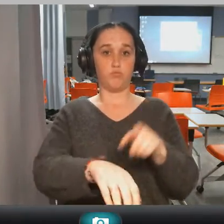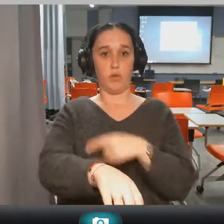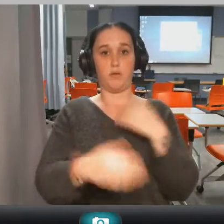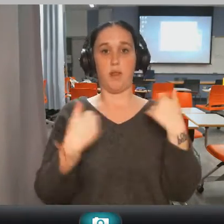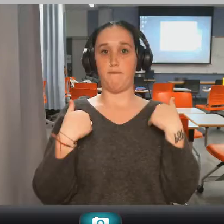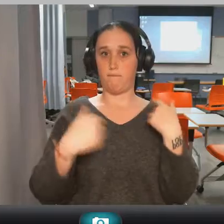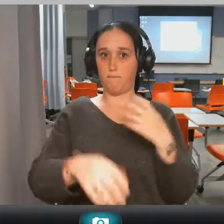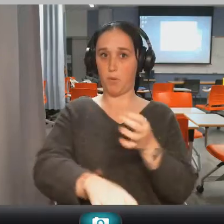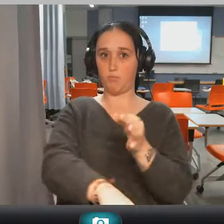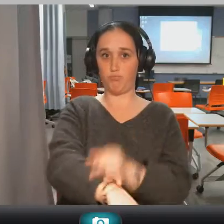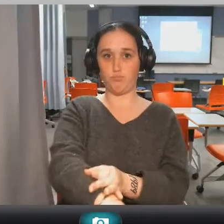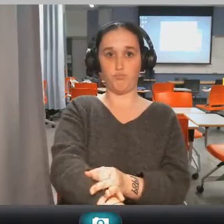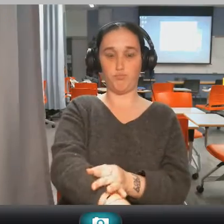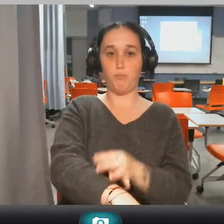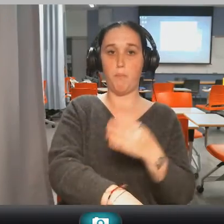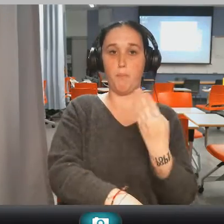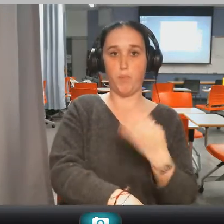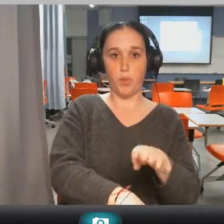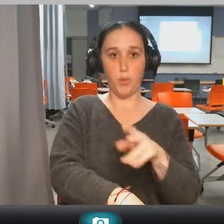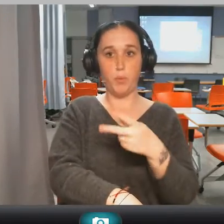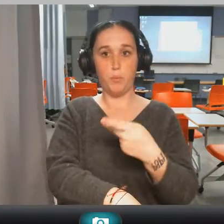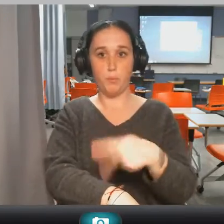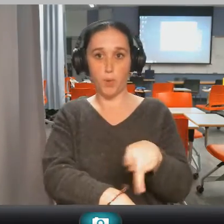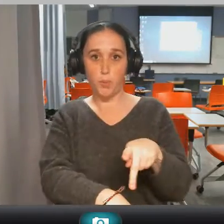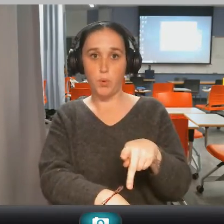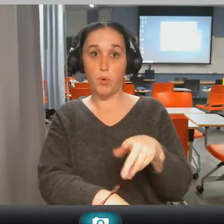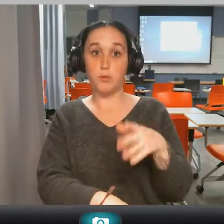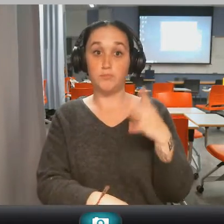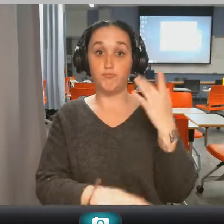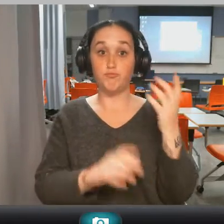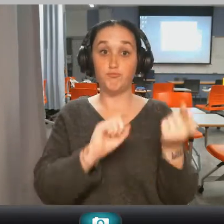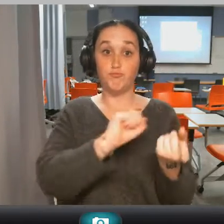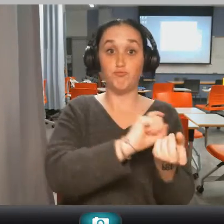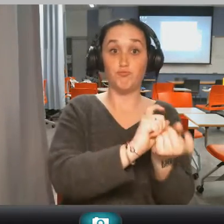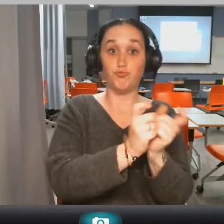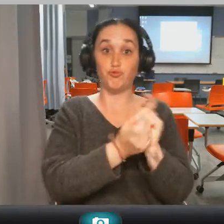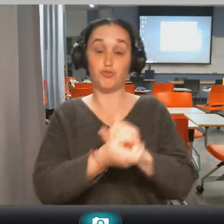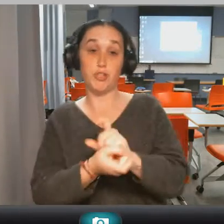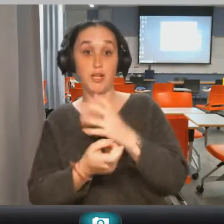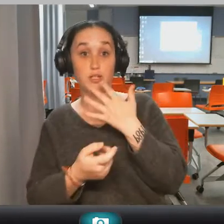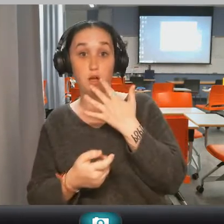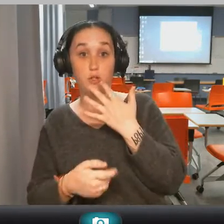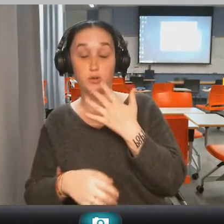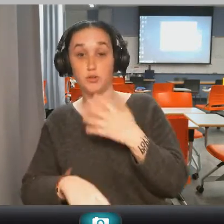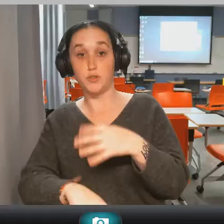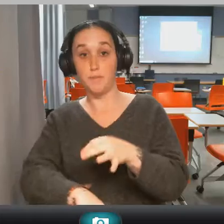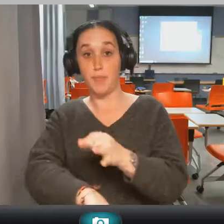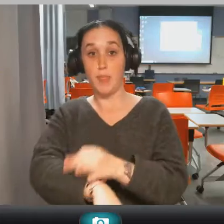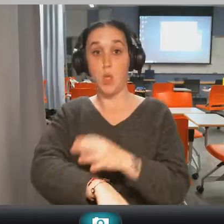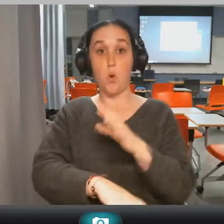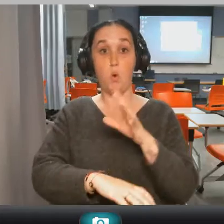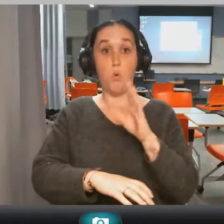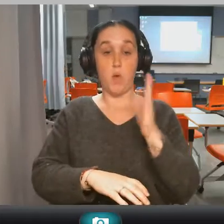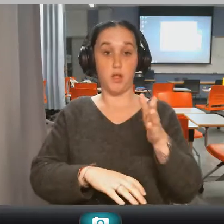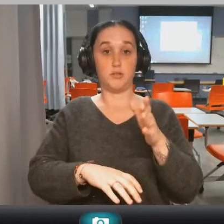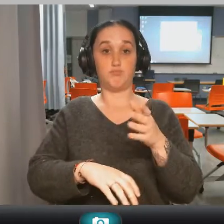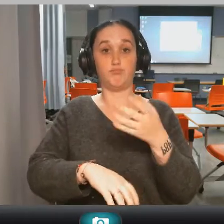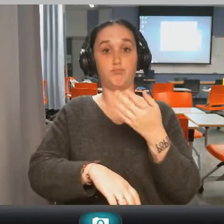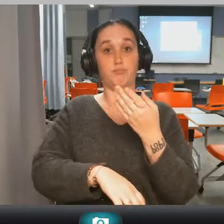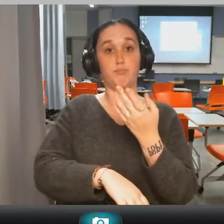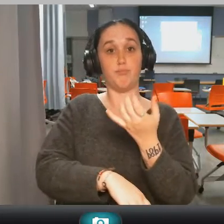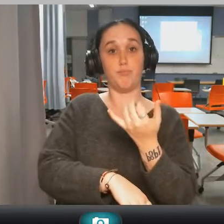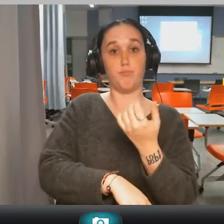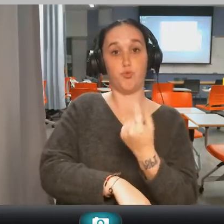the body starts reabsorbing this blood. And as the body reabsorbs it, the colors change. So a